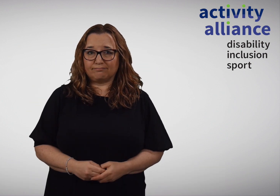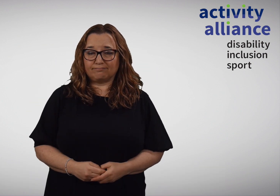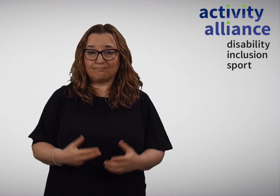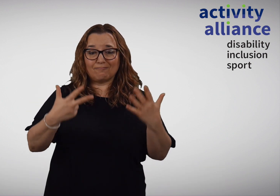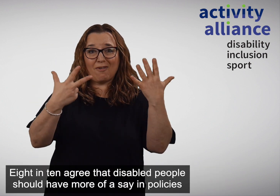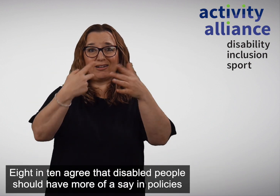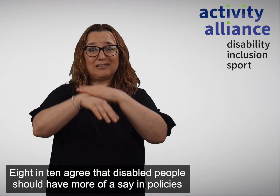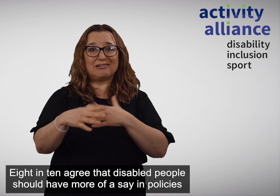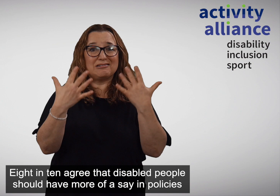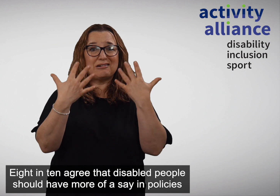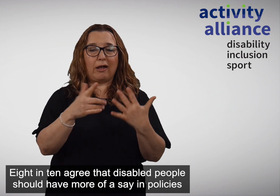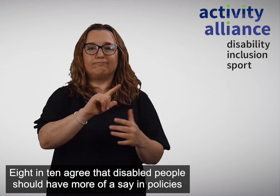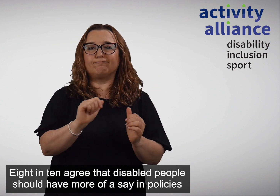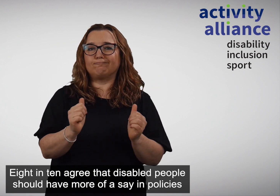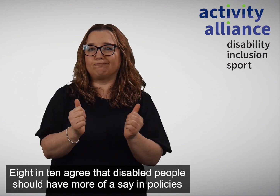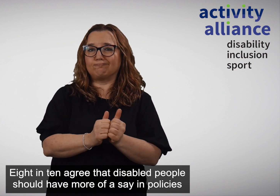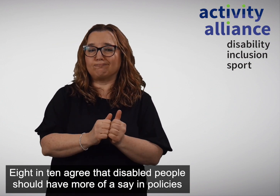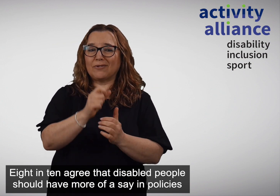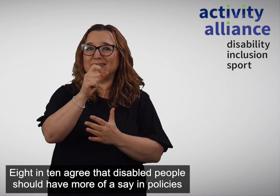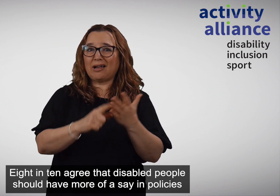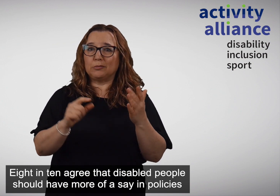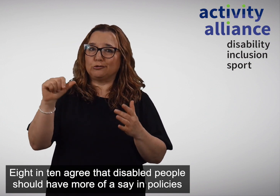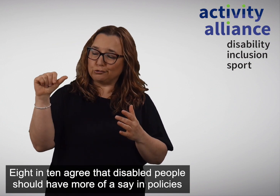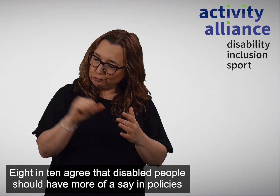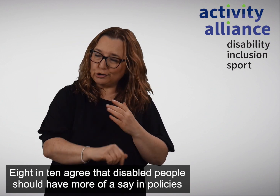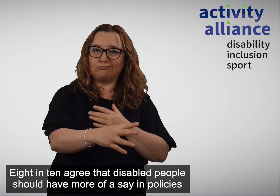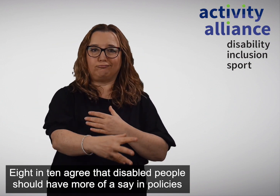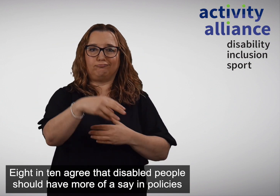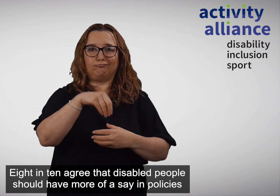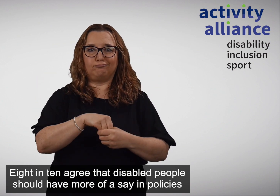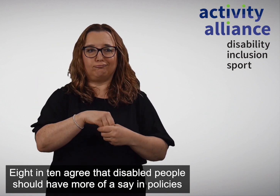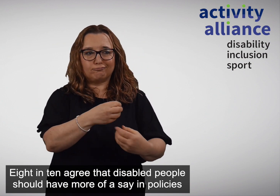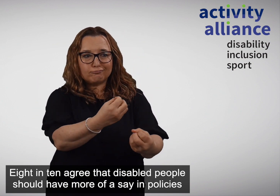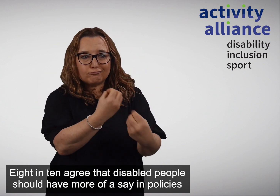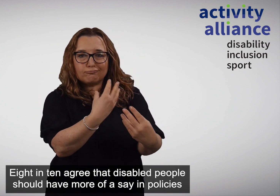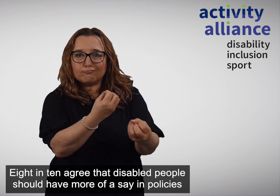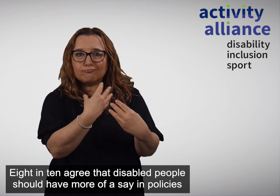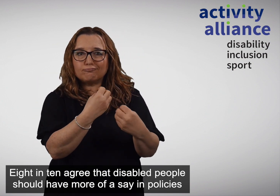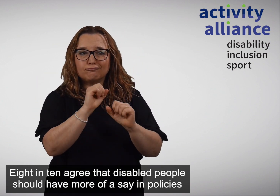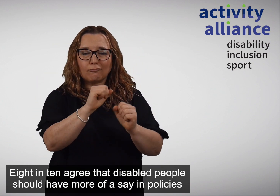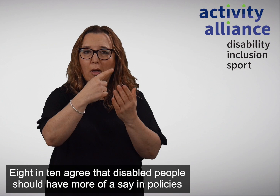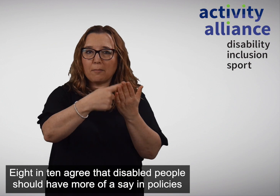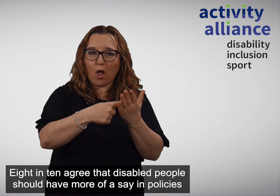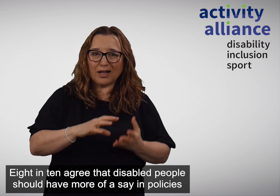8 in 10 agree that disabled people should have more of a say in policies that affect